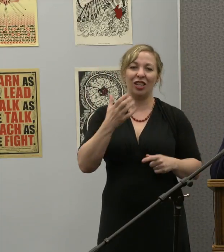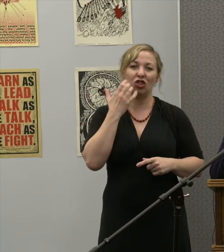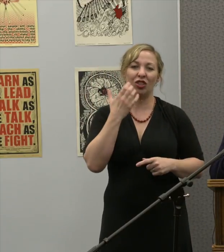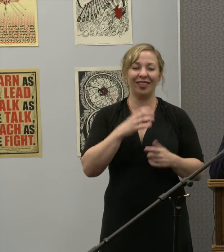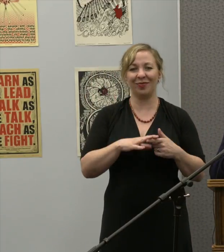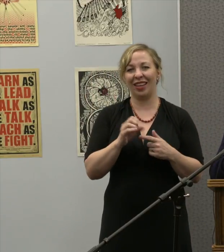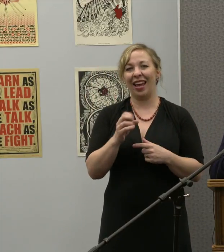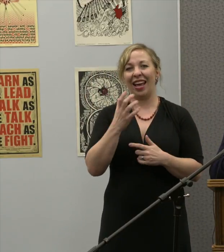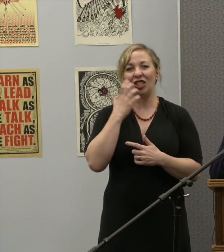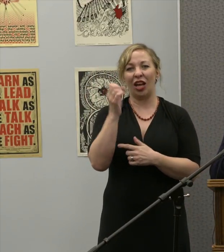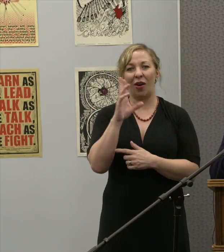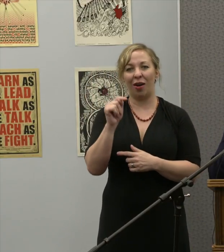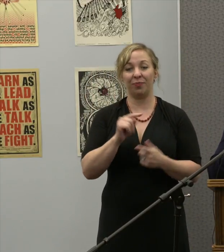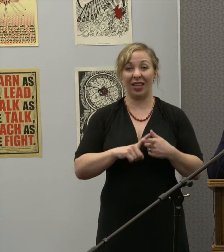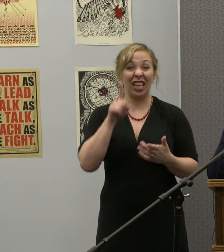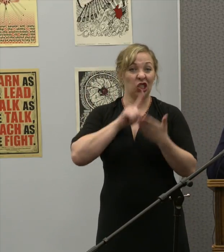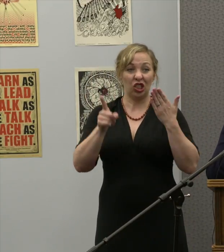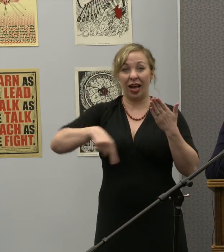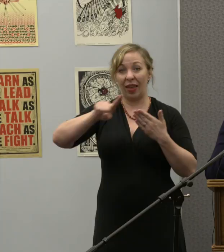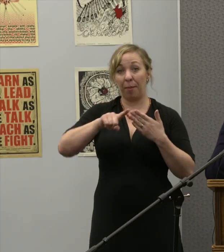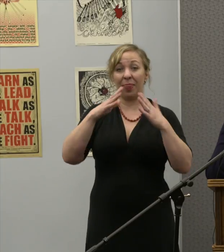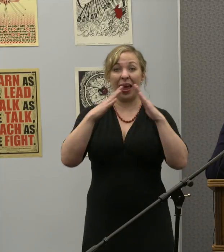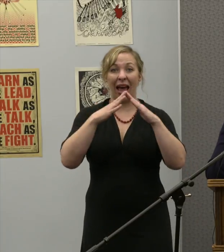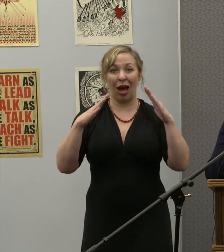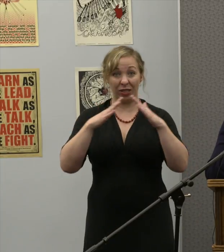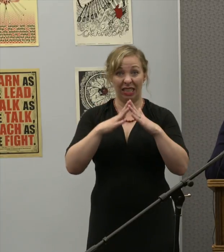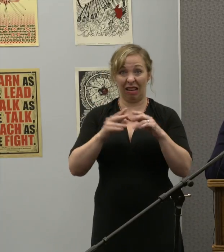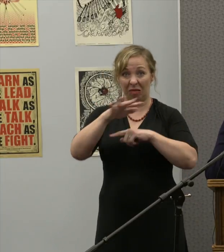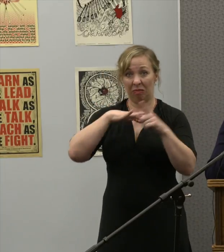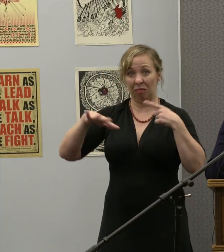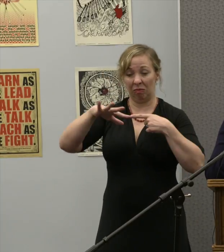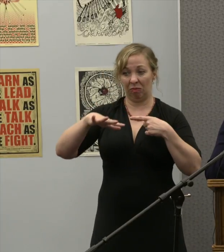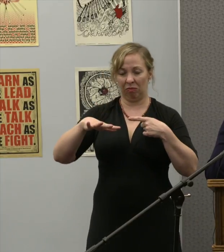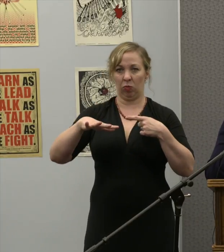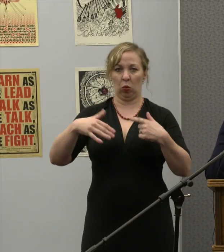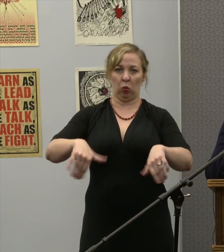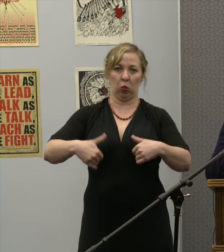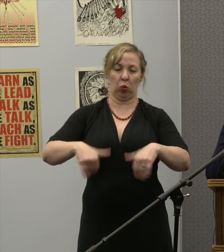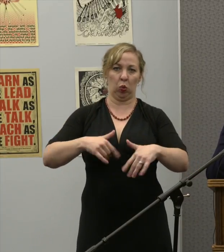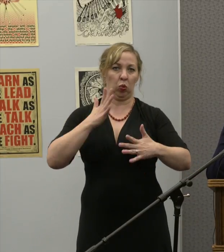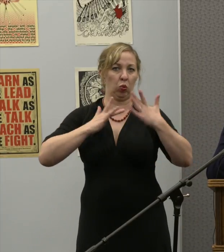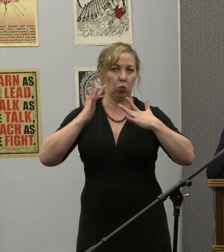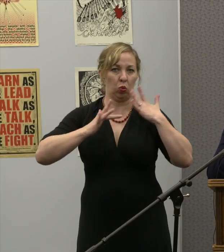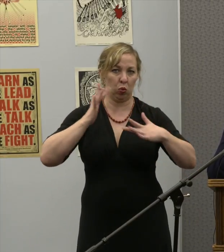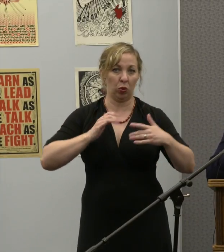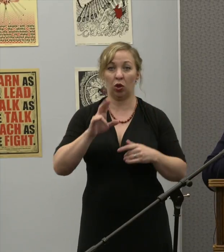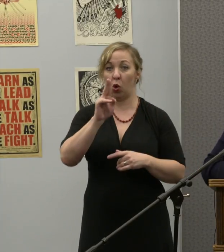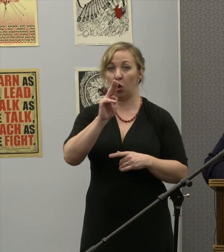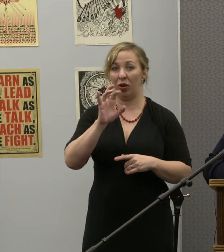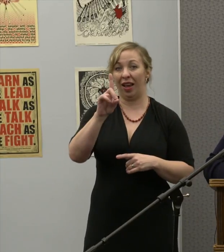Check them out. The housing organizing landscape around this country is extremely bleak, and United Workers is doing some of the best work in this country.